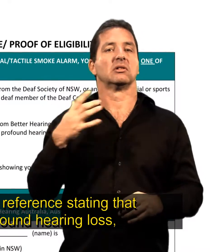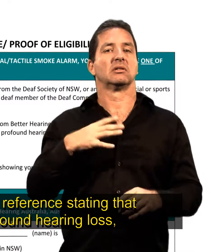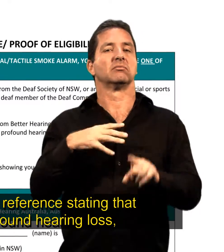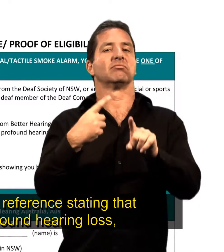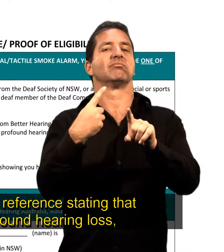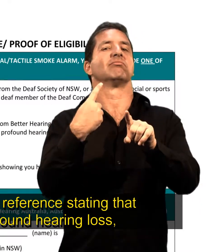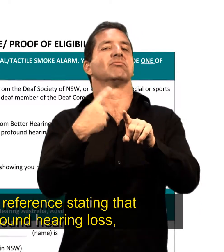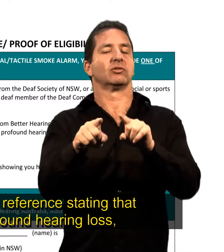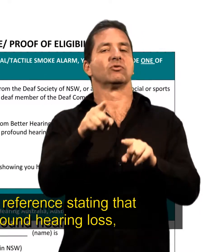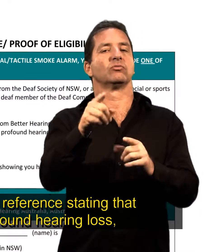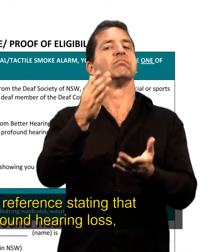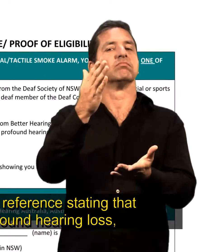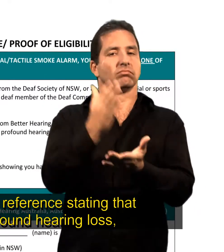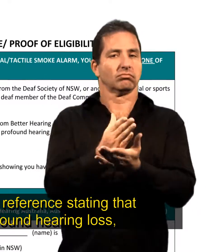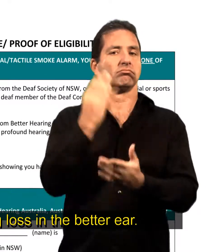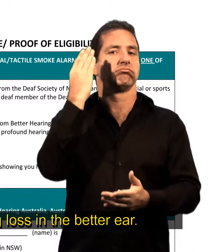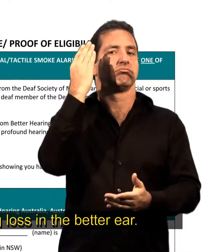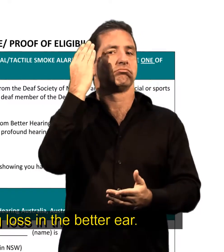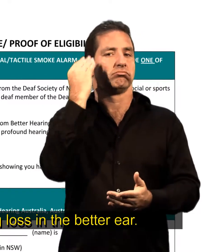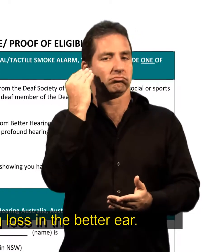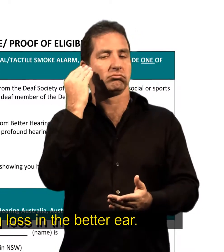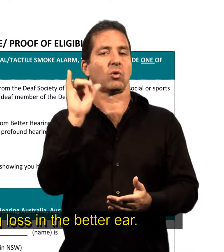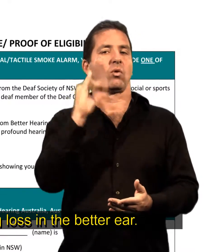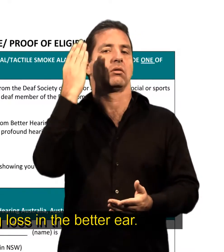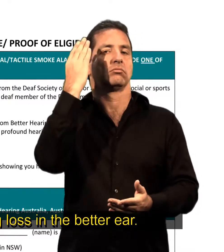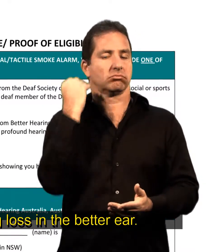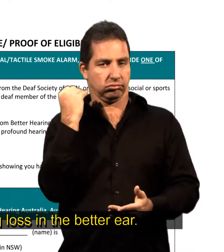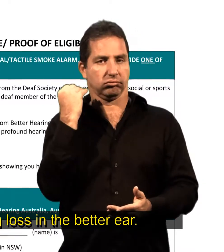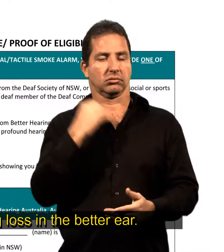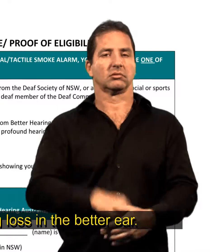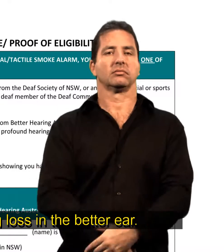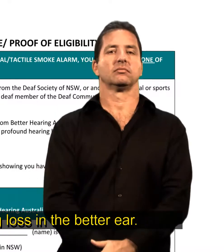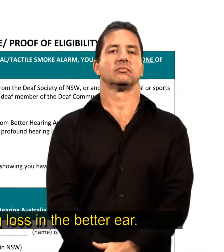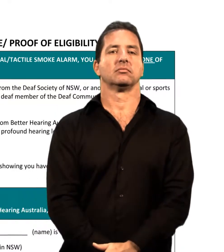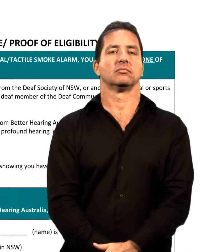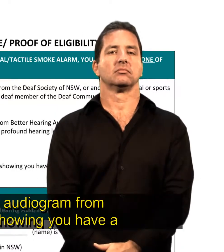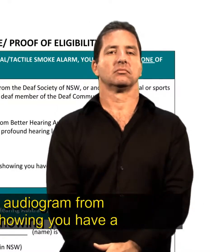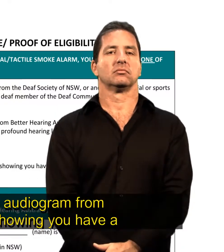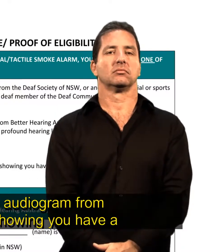reference stating that you have a profound hearing loss or a severe hearing loss in the better ear.